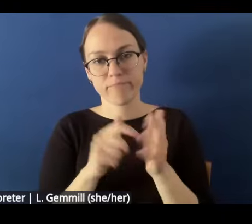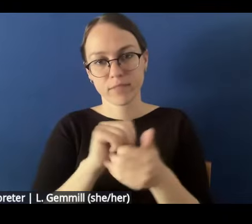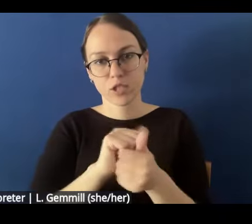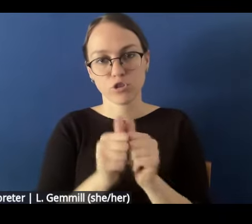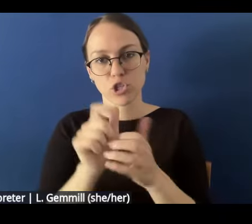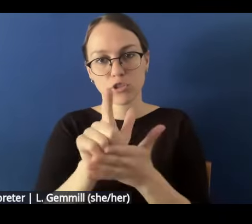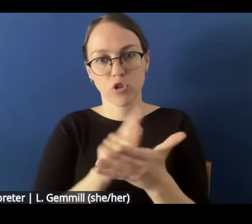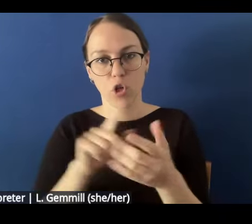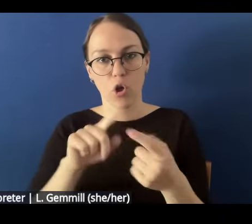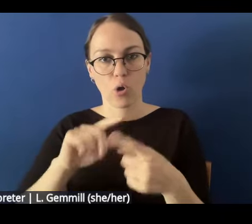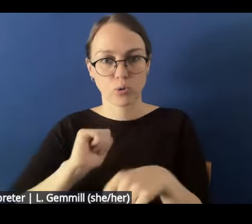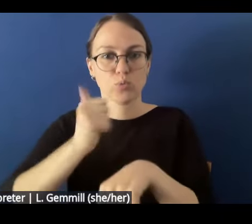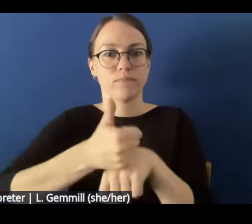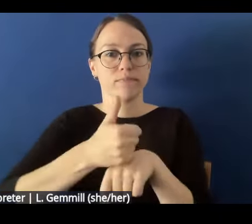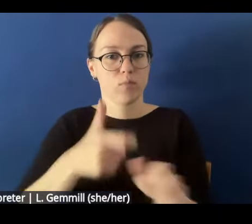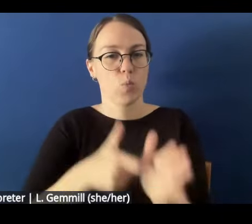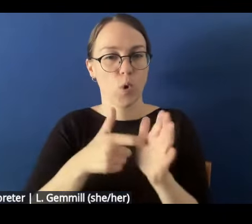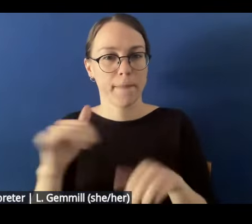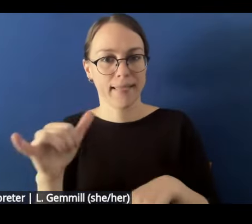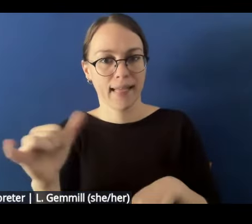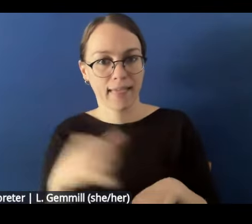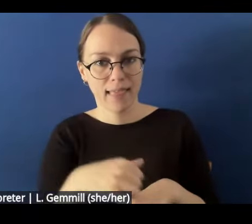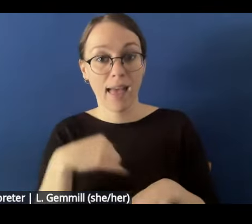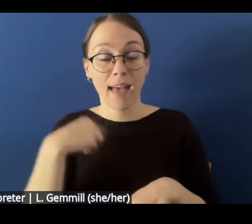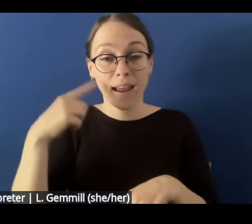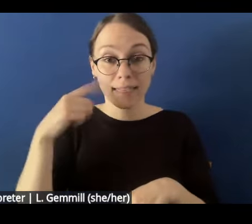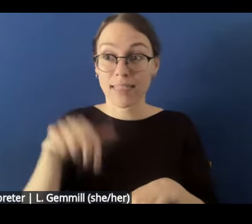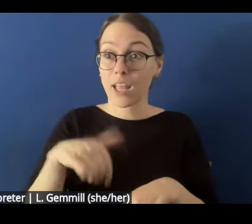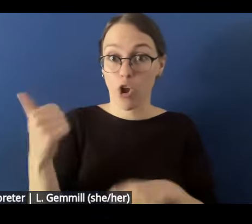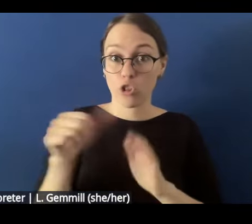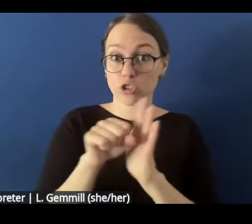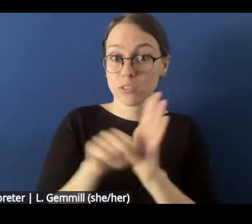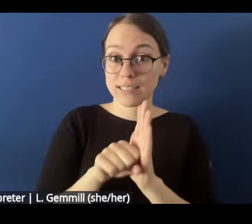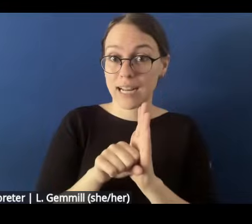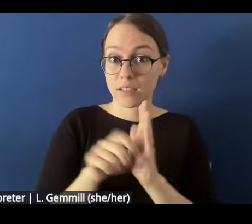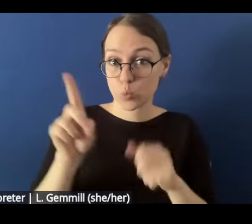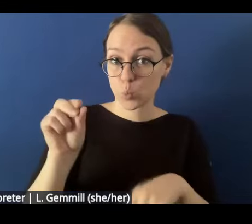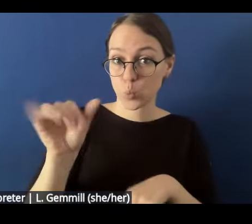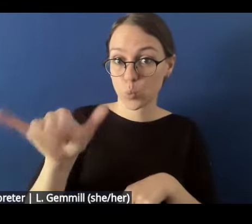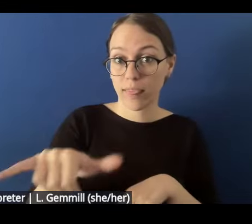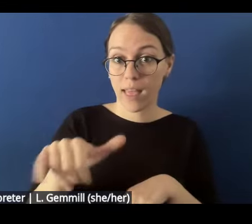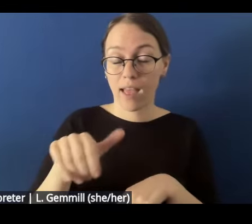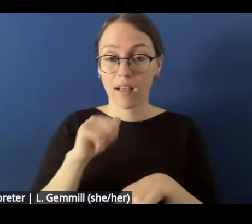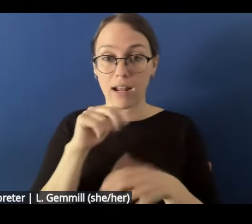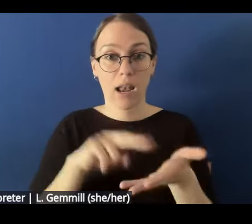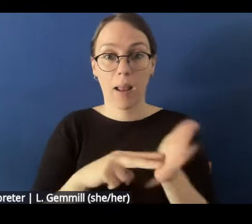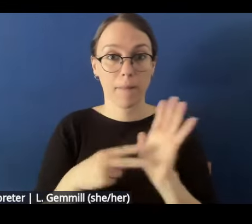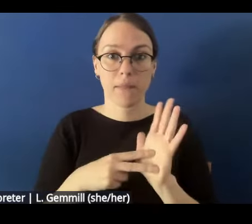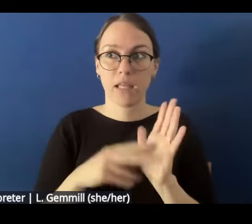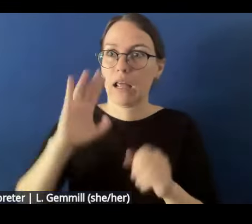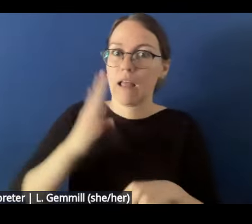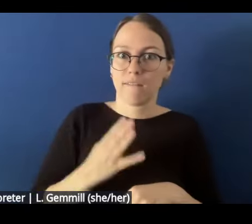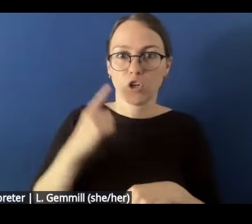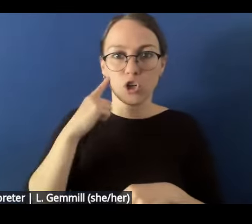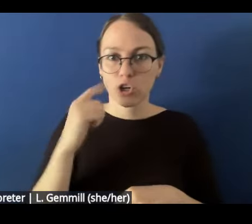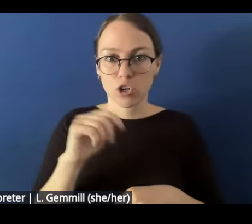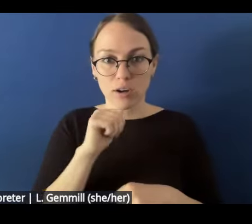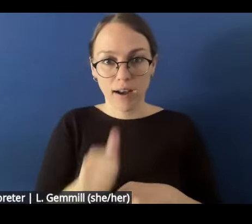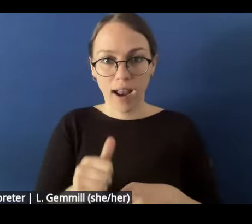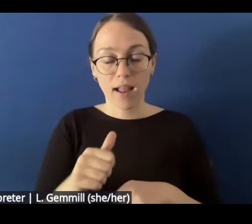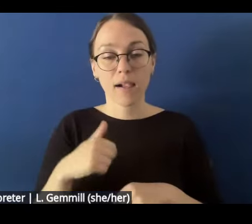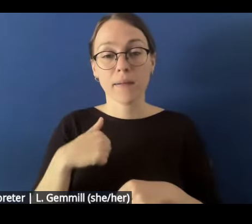requirement. I think other states do that. So, I mean, it's not unheard of. I believe